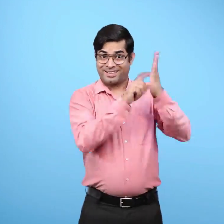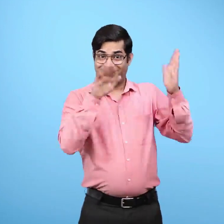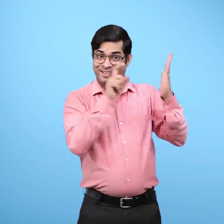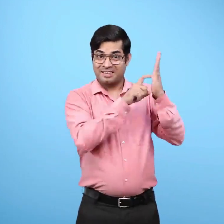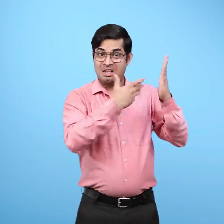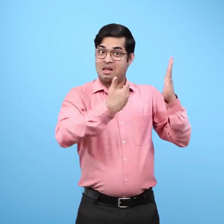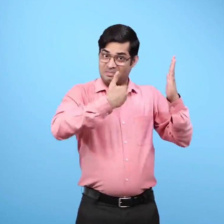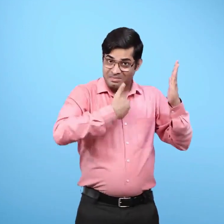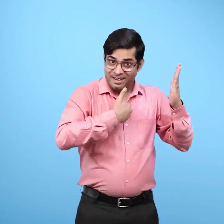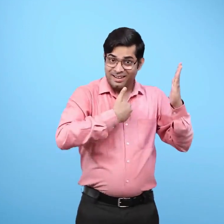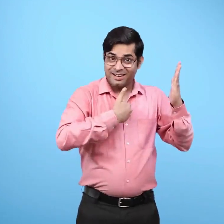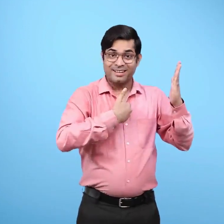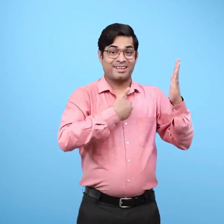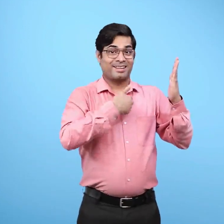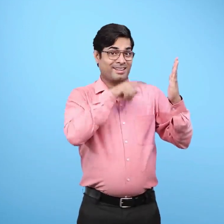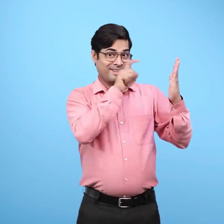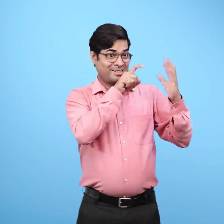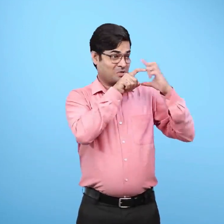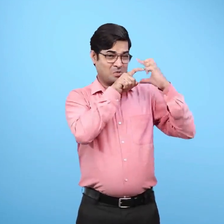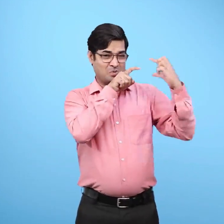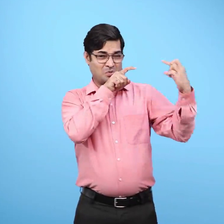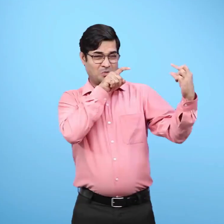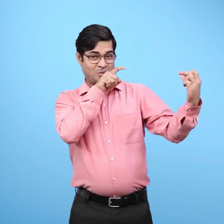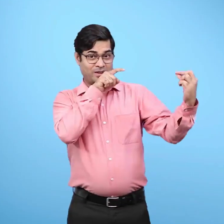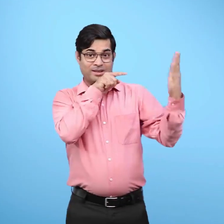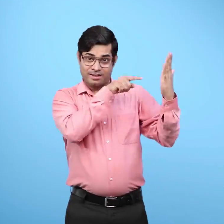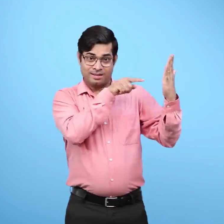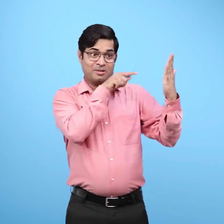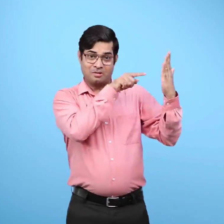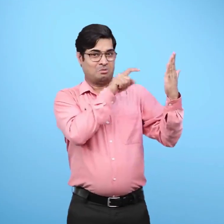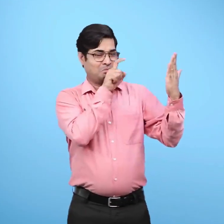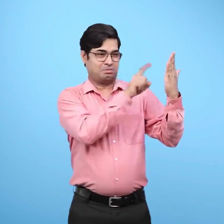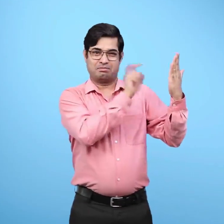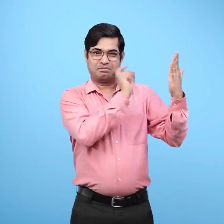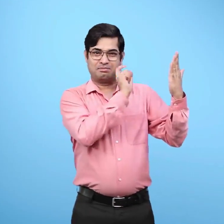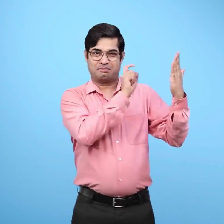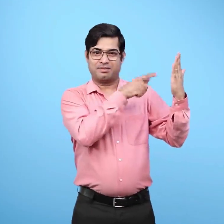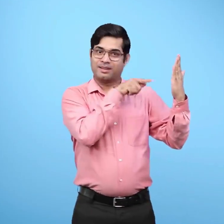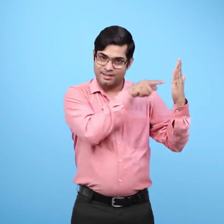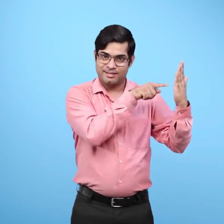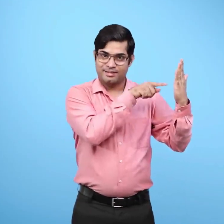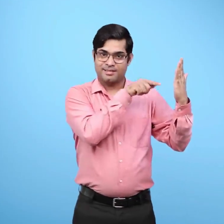"I am a woodpecker. My beak is sharp because it has to cut the wood."